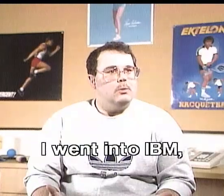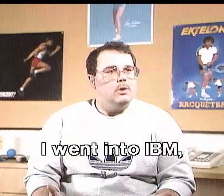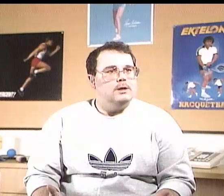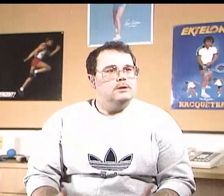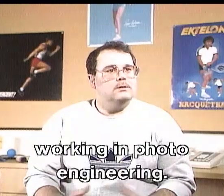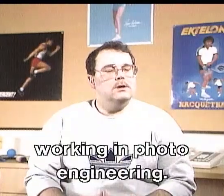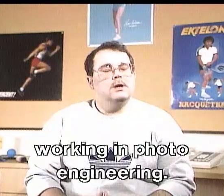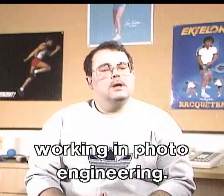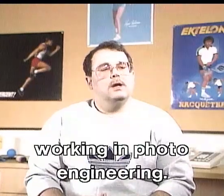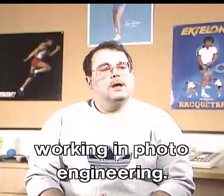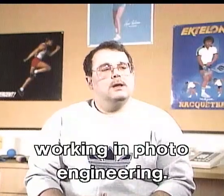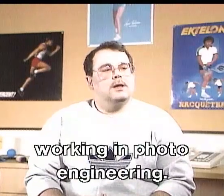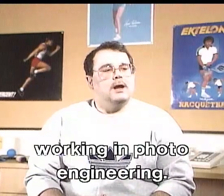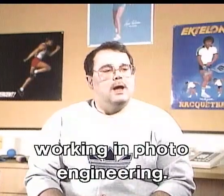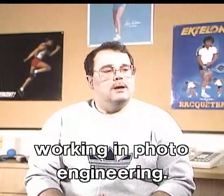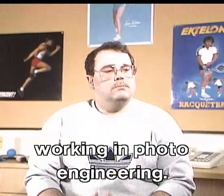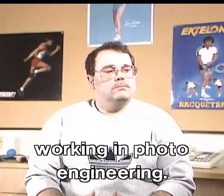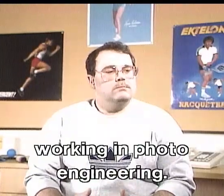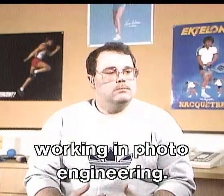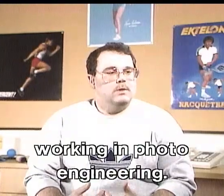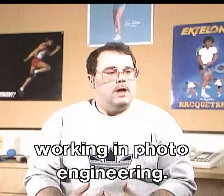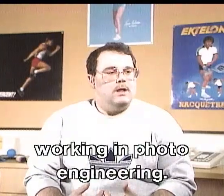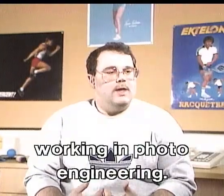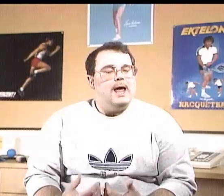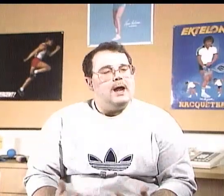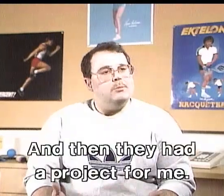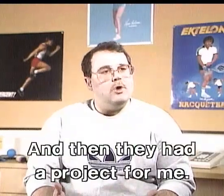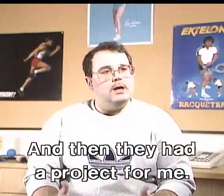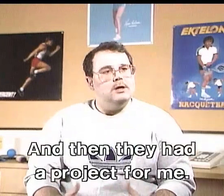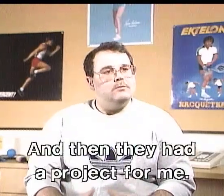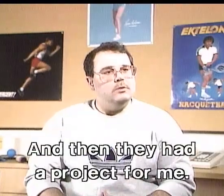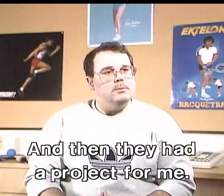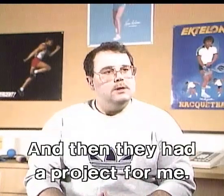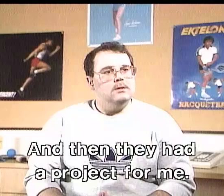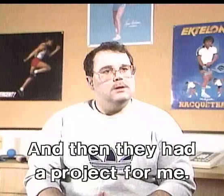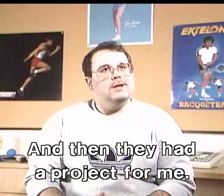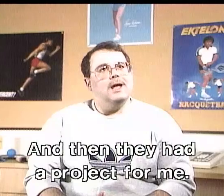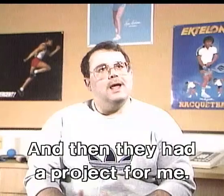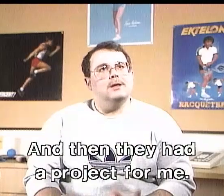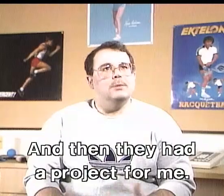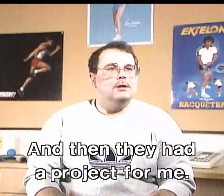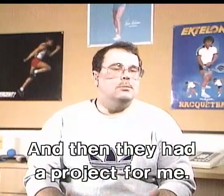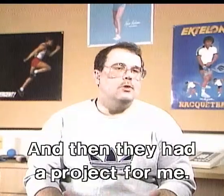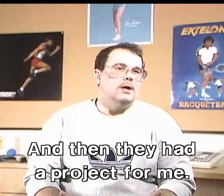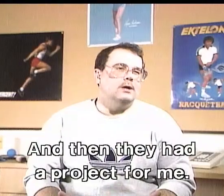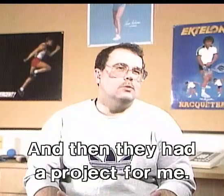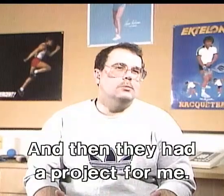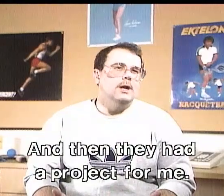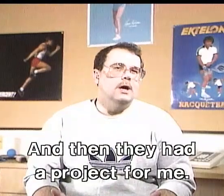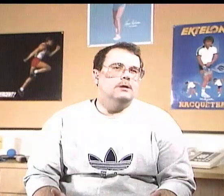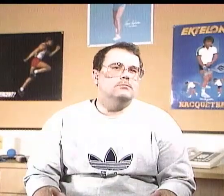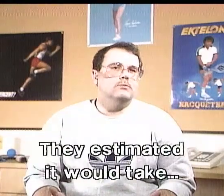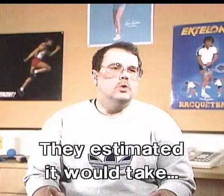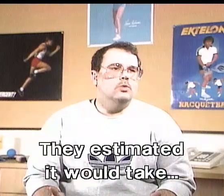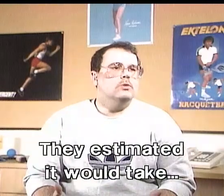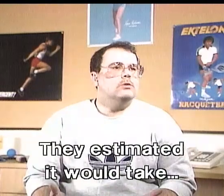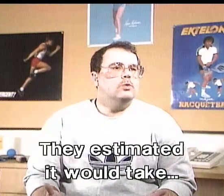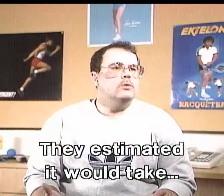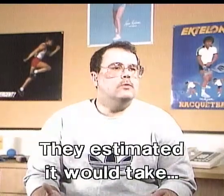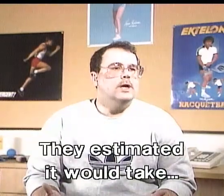was. And then they had a project for me. They estimated the project would be like two to three years